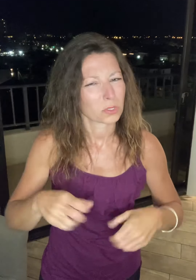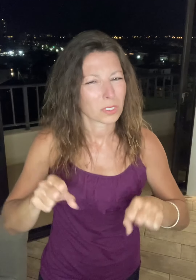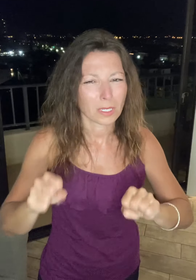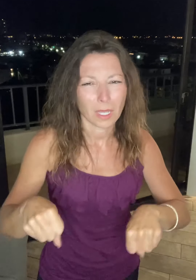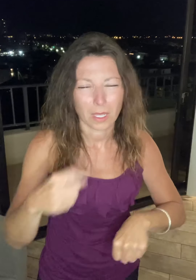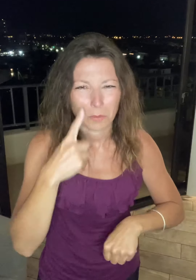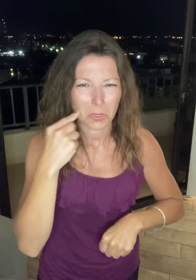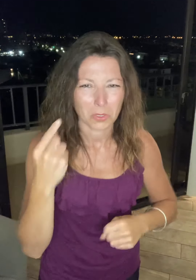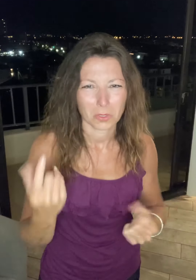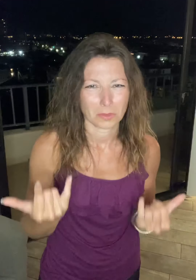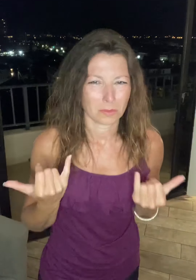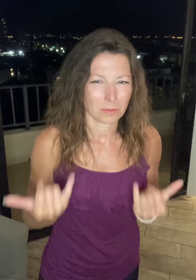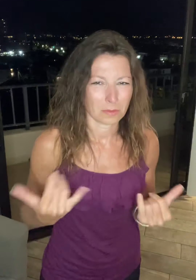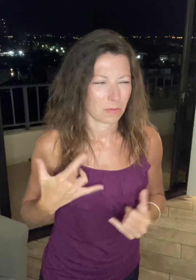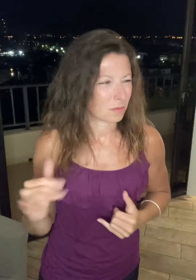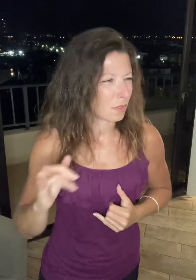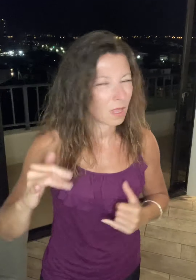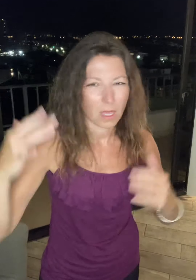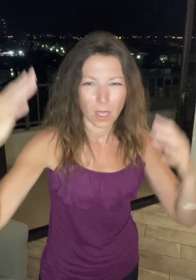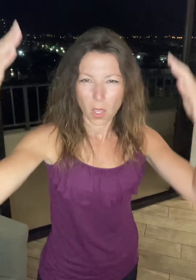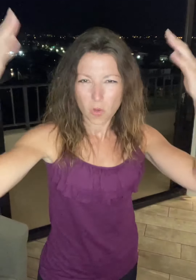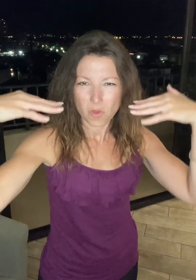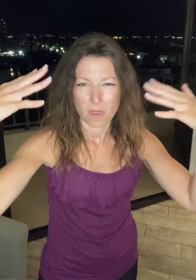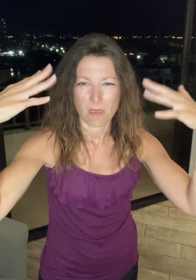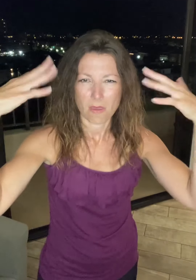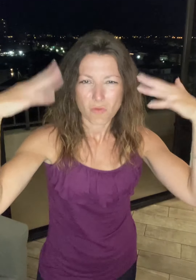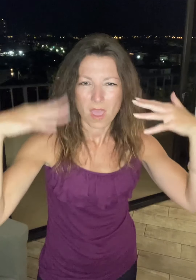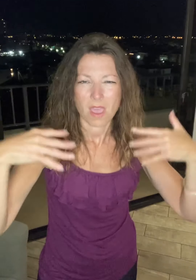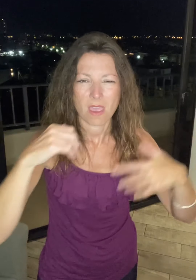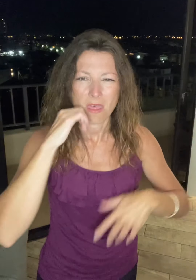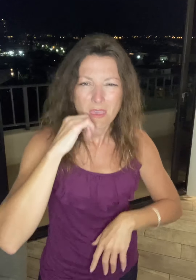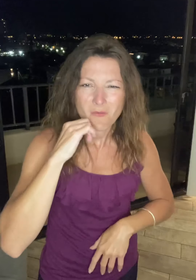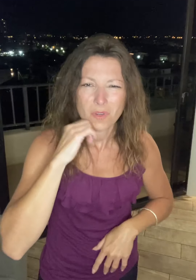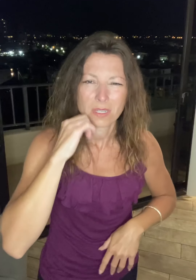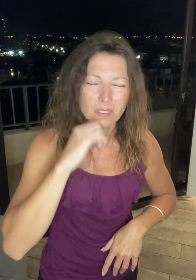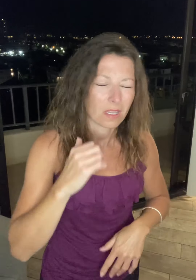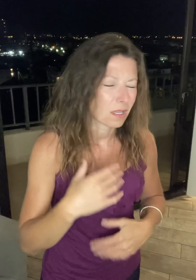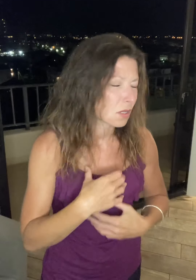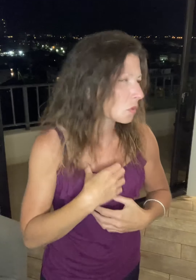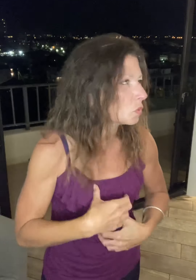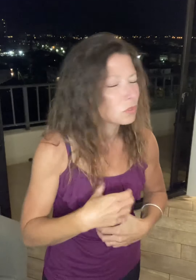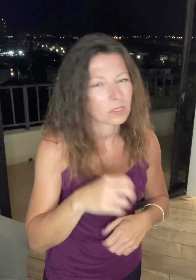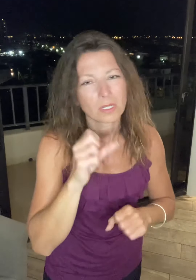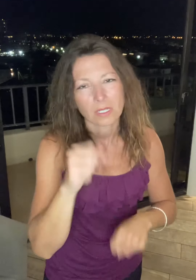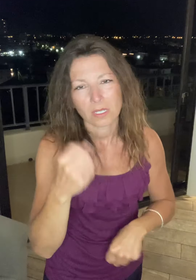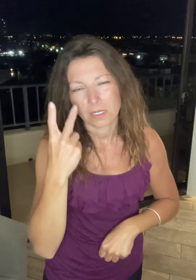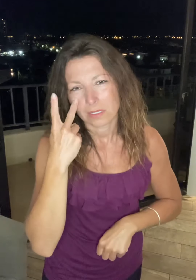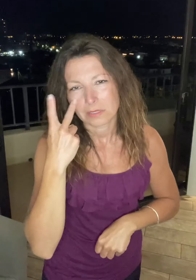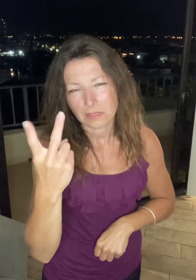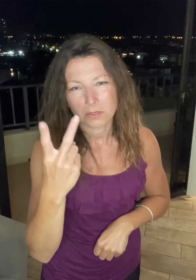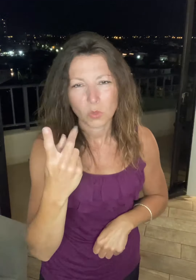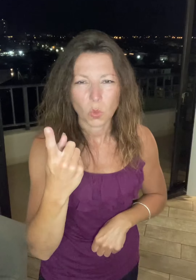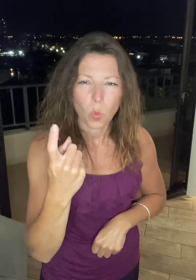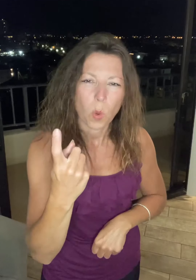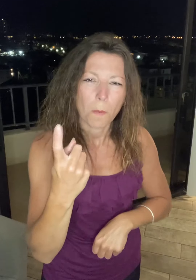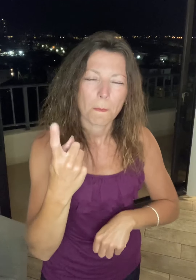Sometimes I wish that I could see you One more day One more rainy